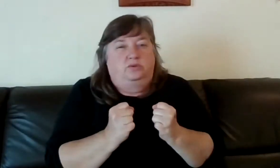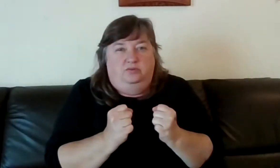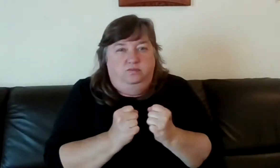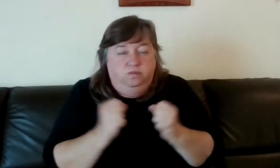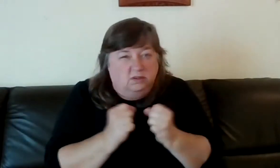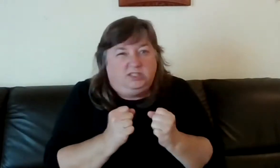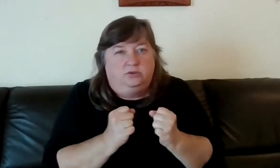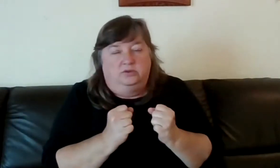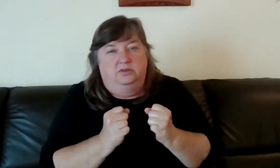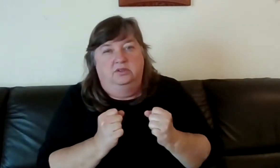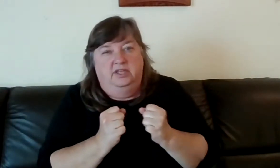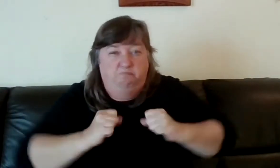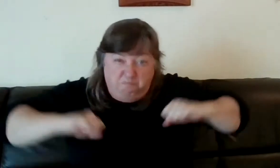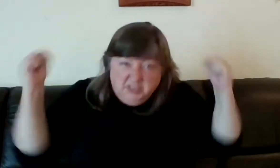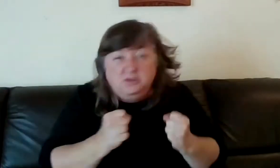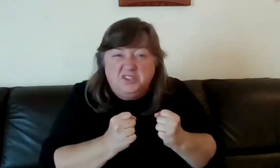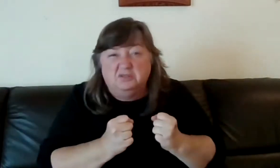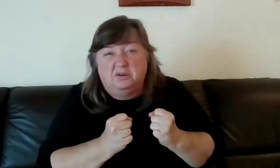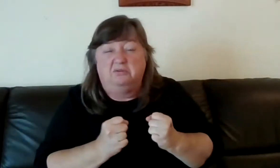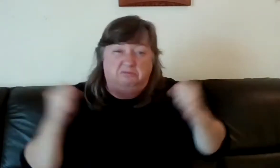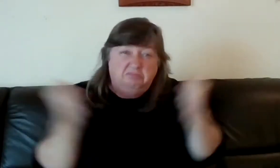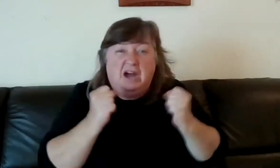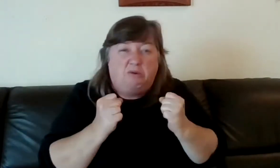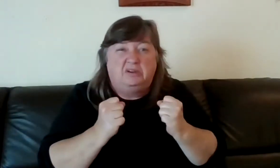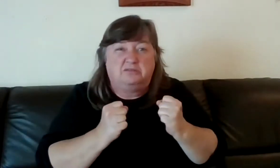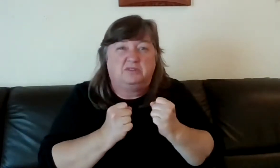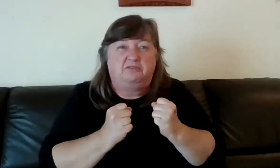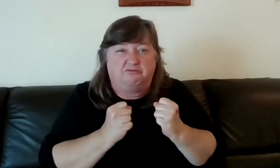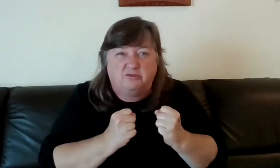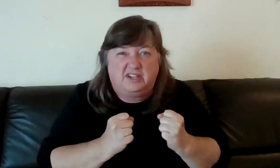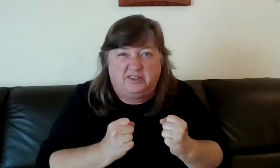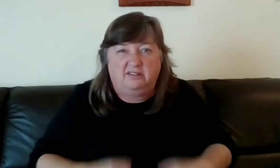Cold. Really cold. Like below zero. Wow, it's really frozen out there.